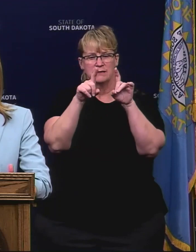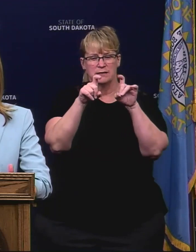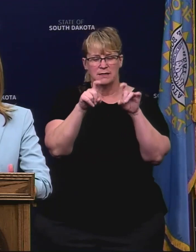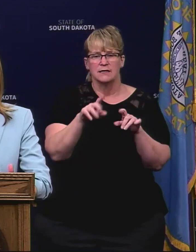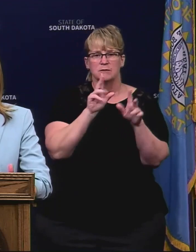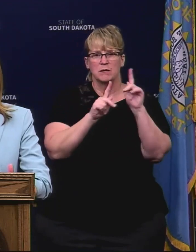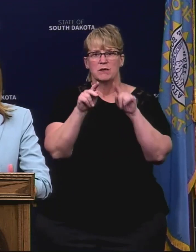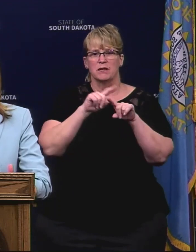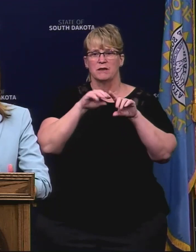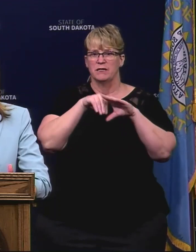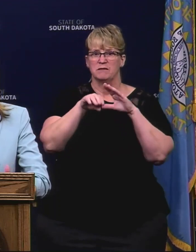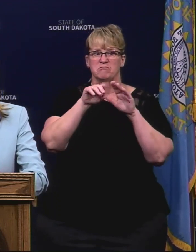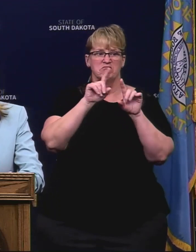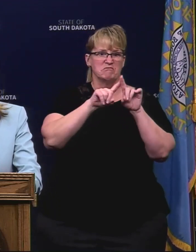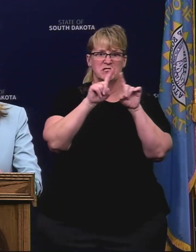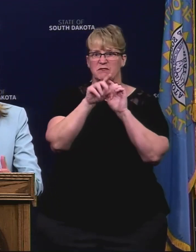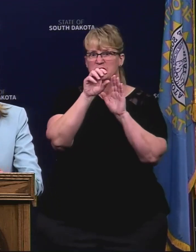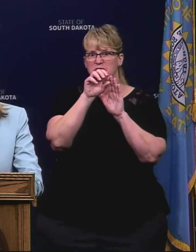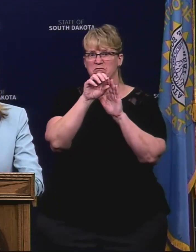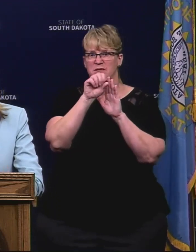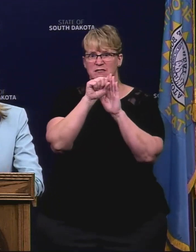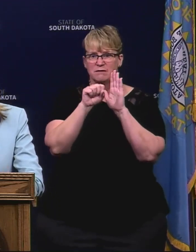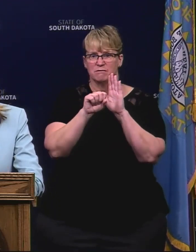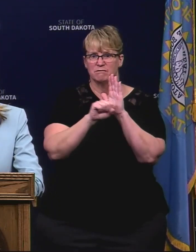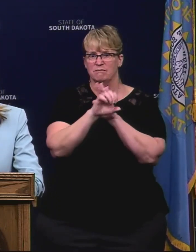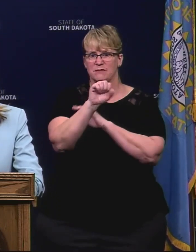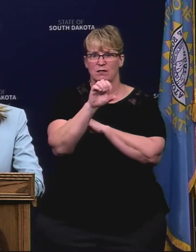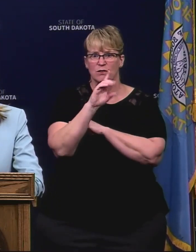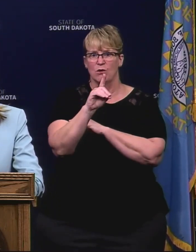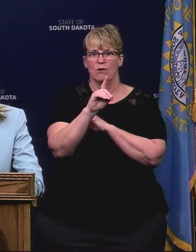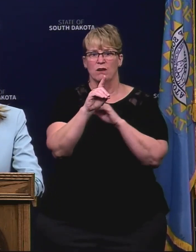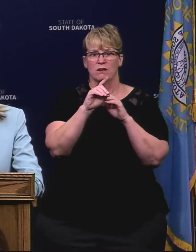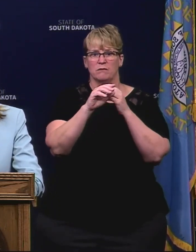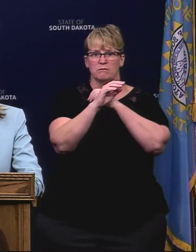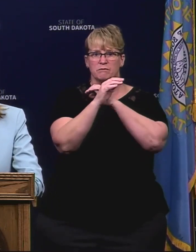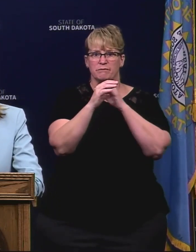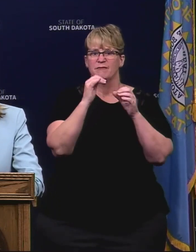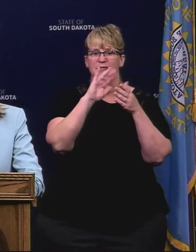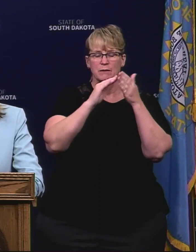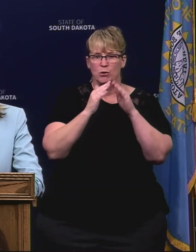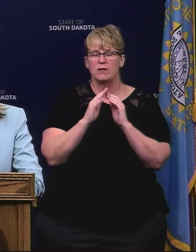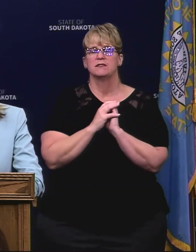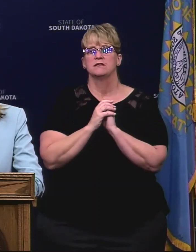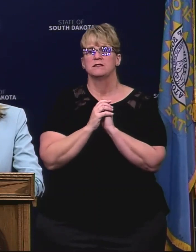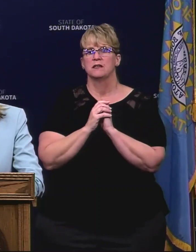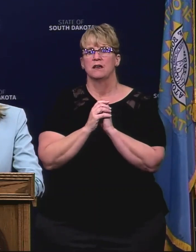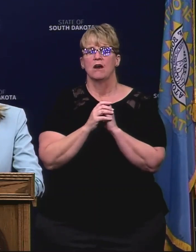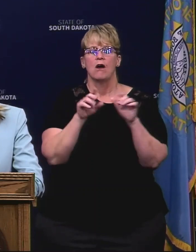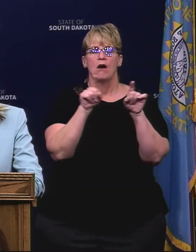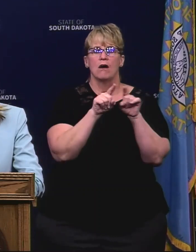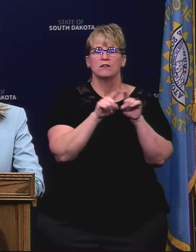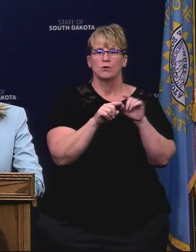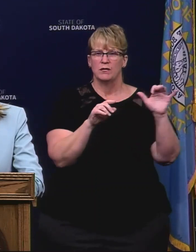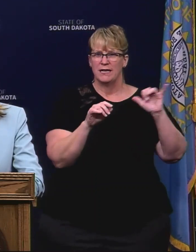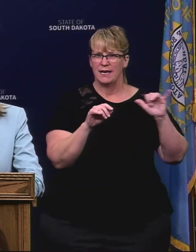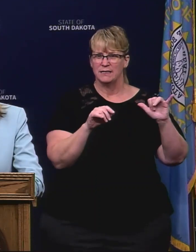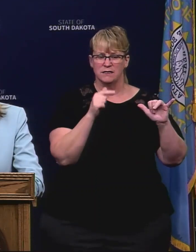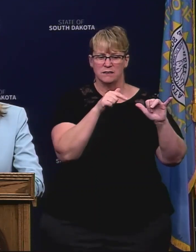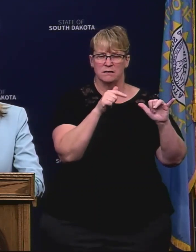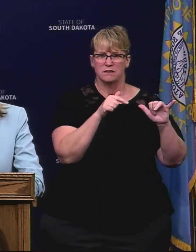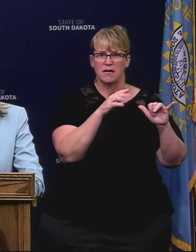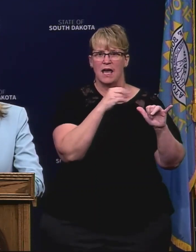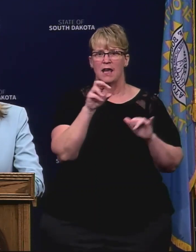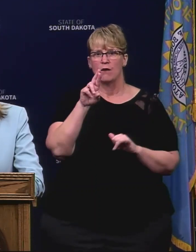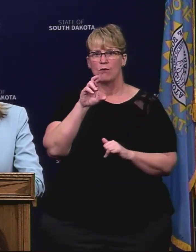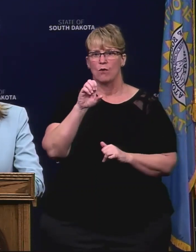different South Dakota communities as part of their reservation. We are also reaching out to Yankton, who has expressed interest, as well